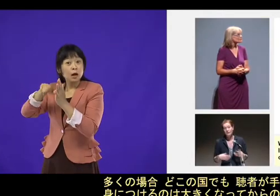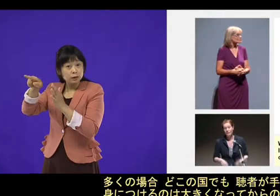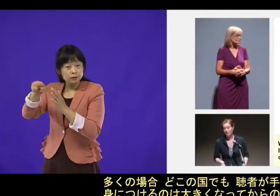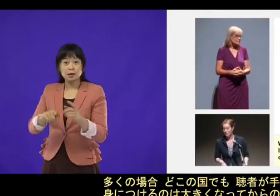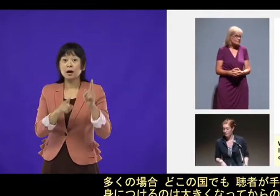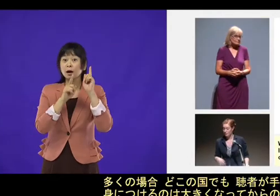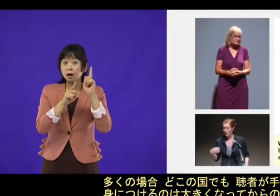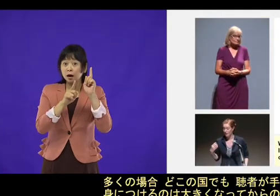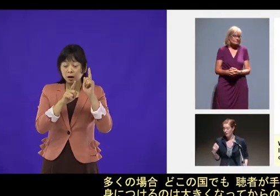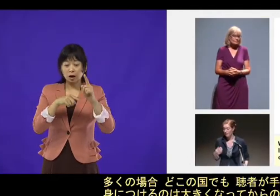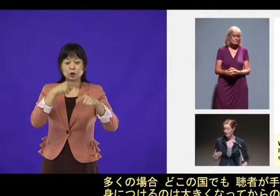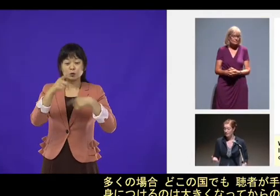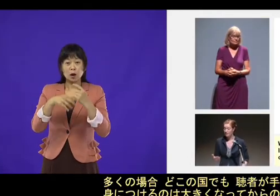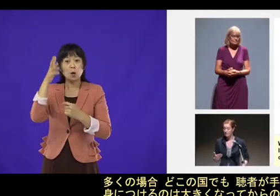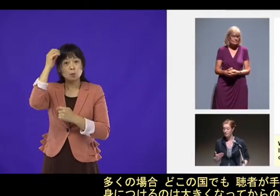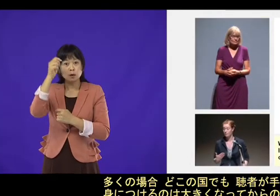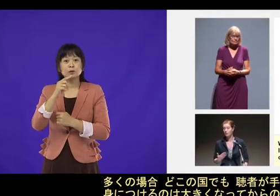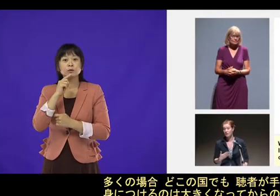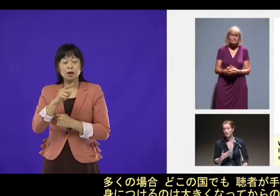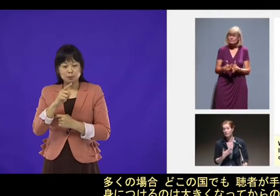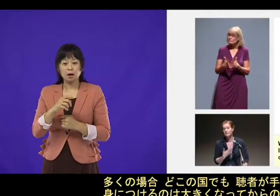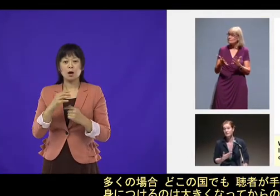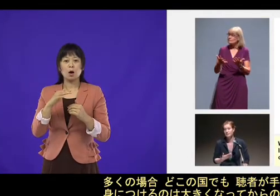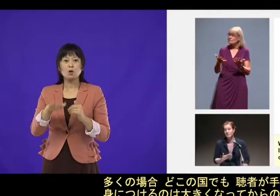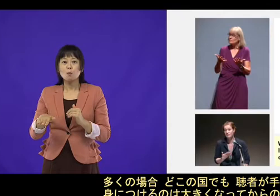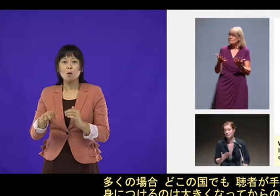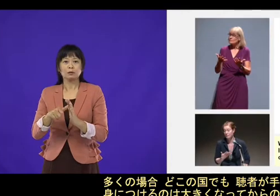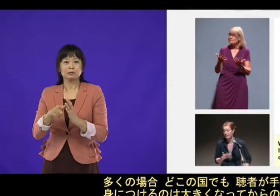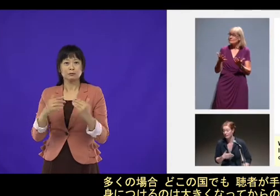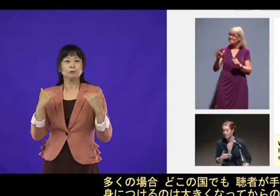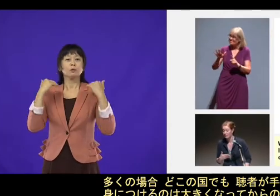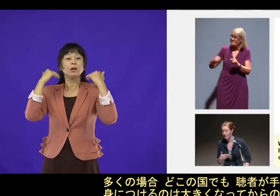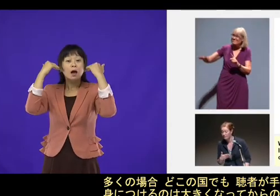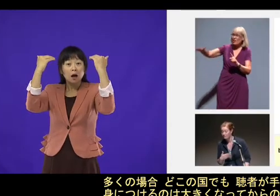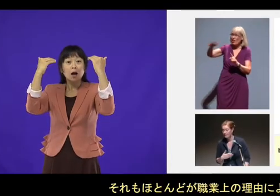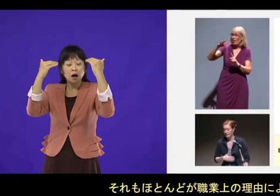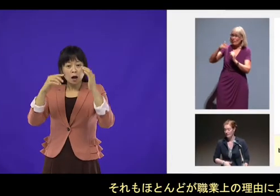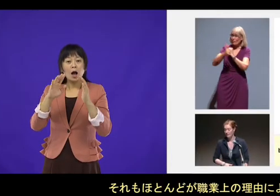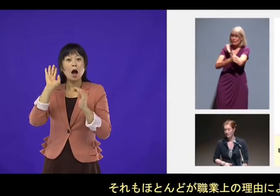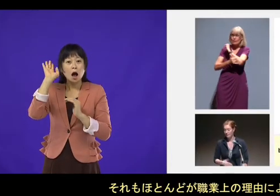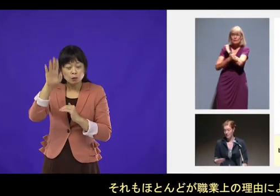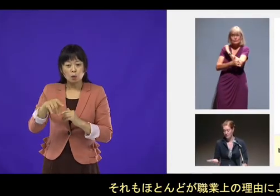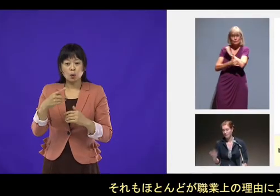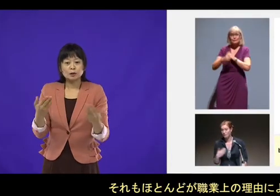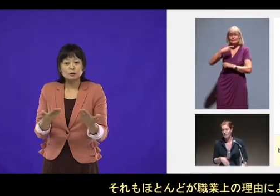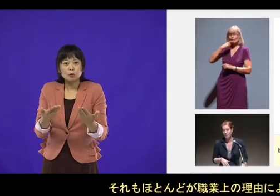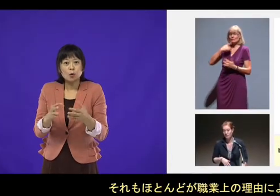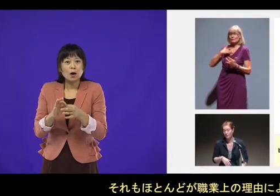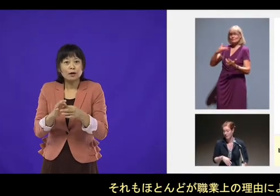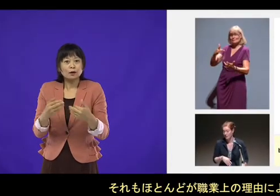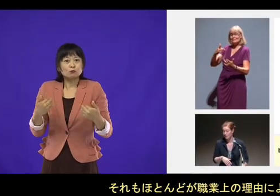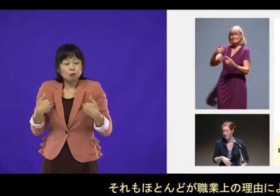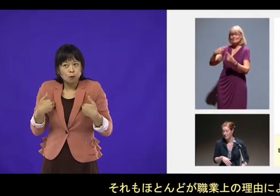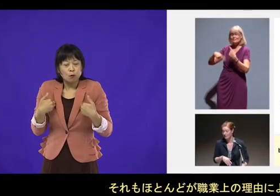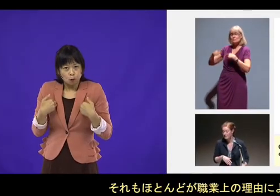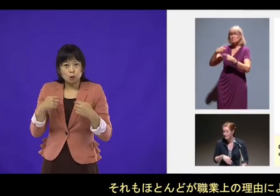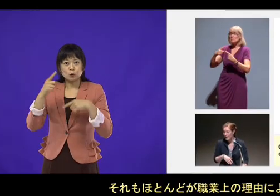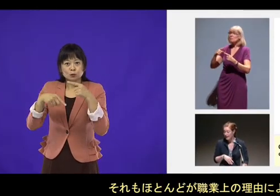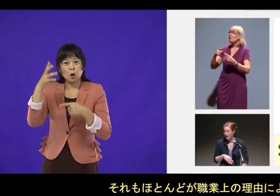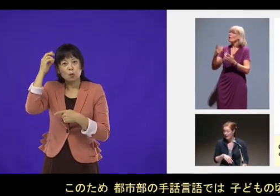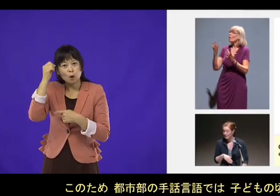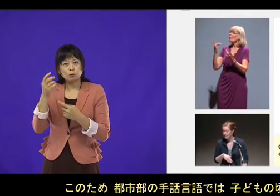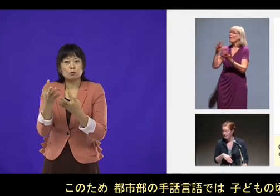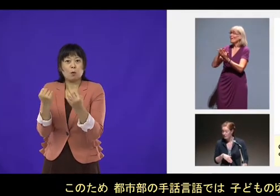when hearing individuals acquire sign language in most countries, it's inevitably later in life, because it's mostly for professional